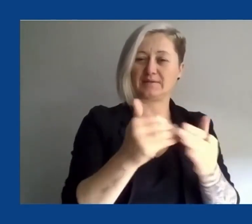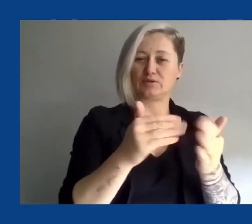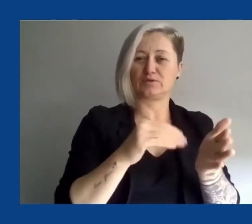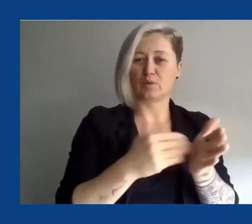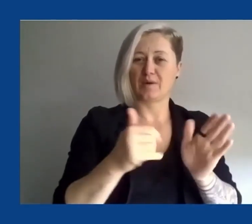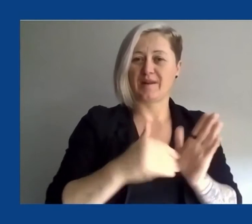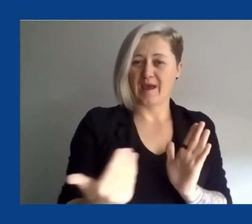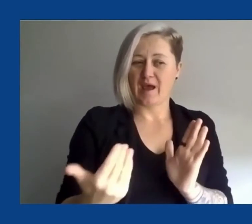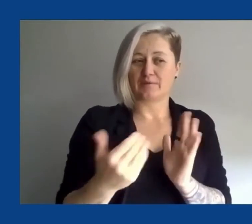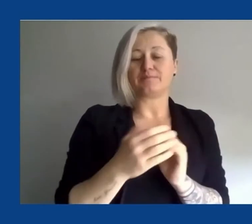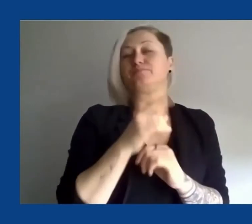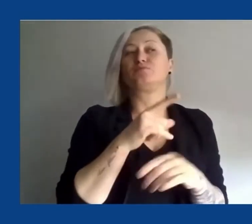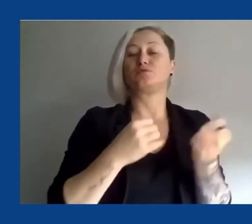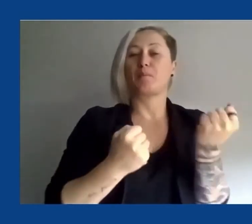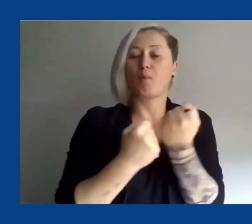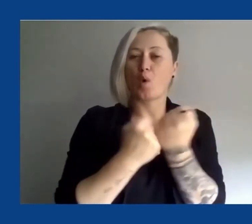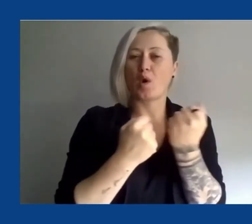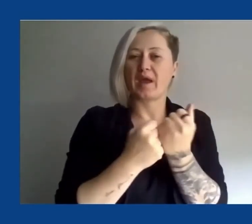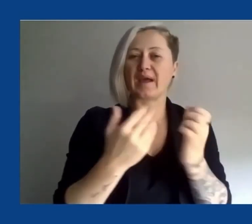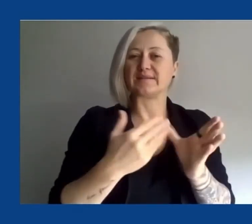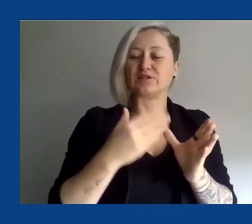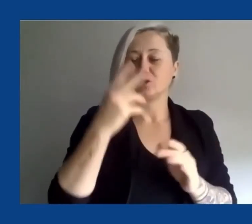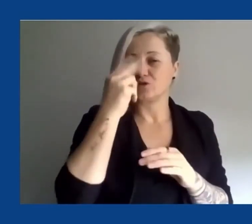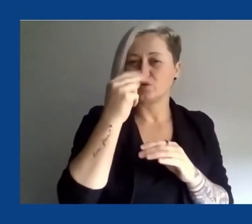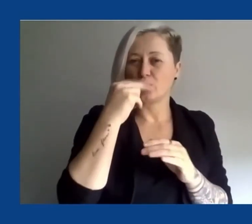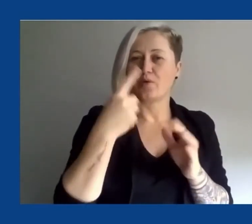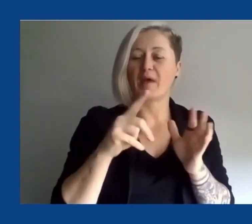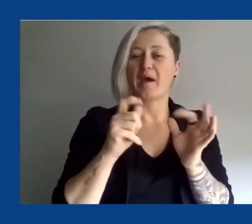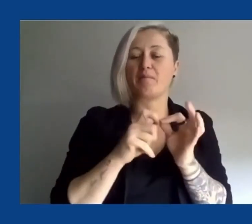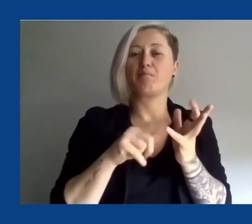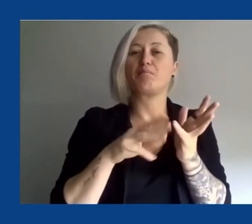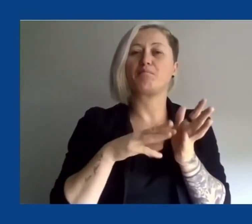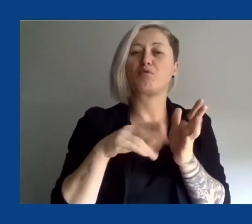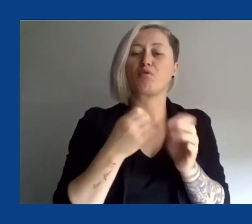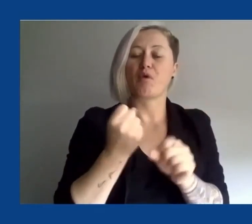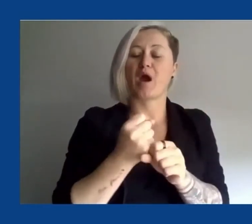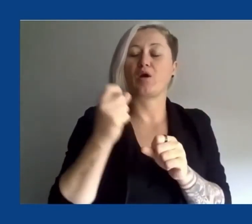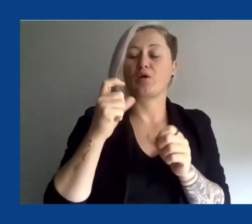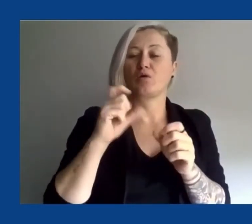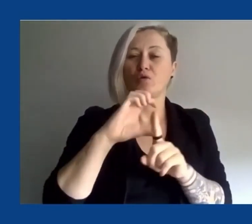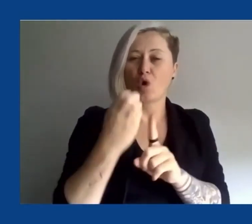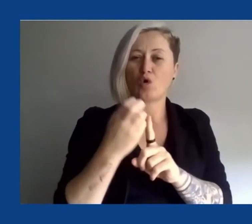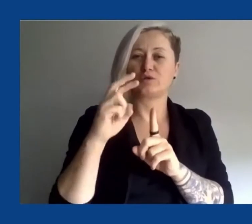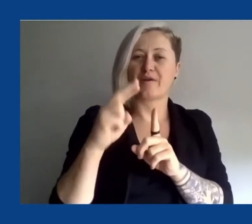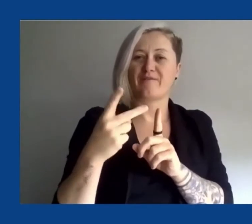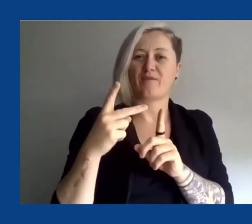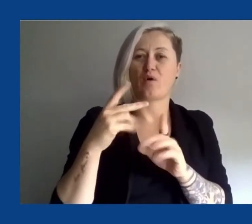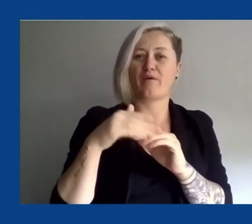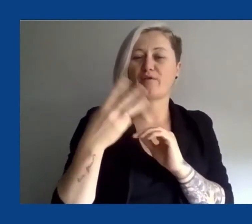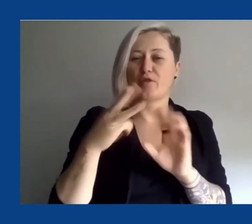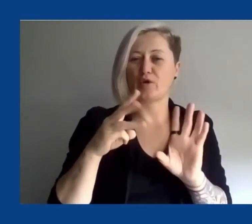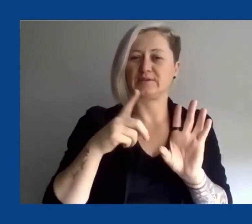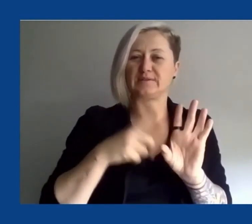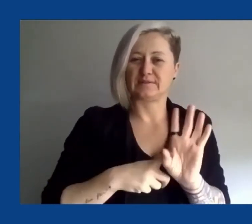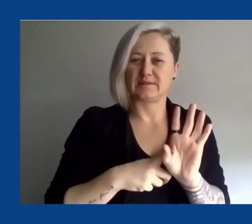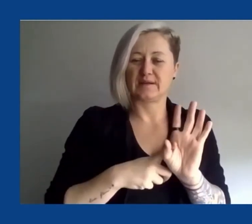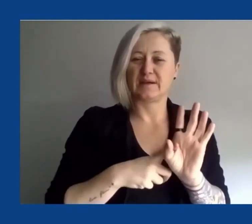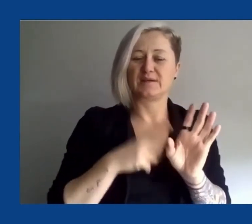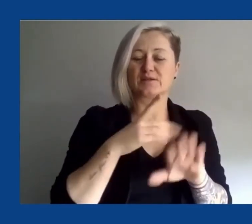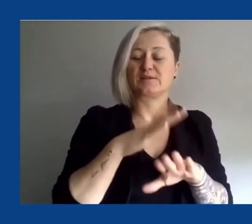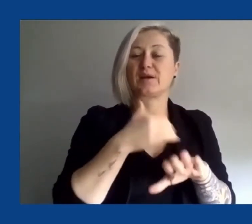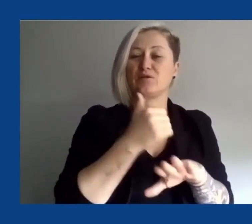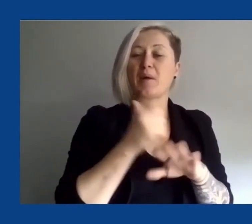for Indigenous youth and Boon Wurrung culture for over 40 years. In 2005, she established the Boon Wurrung Foundation,